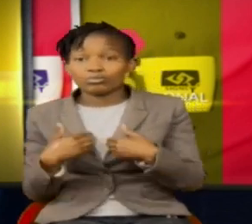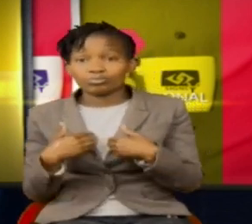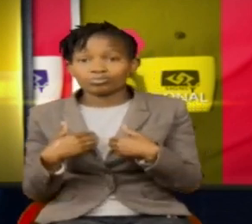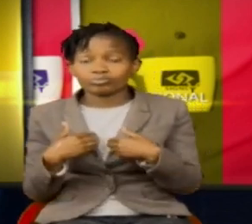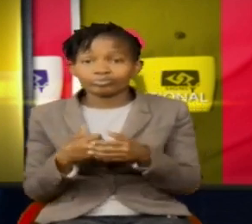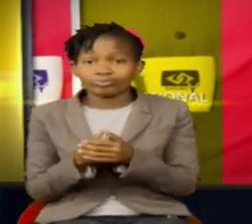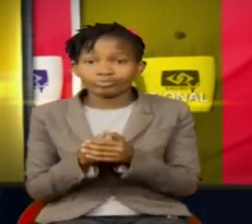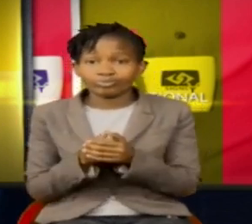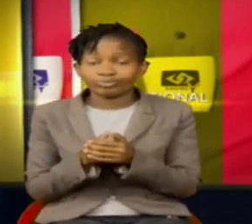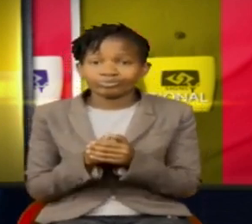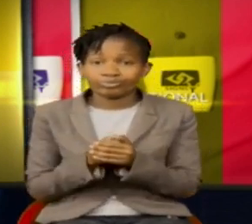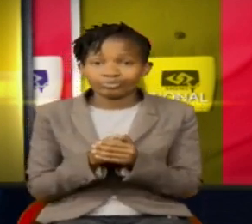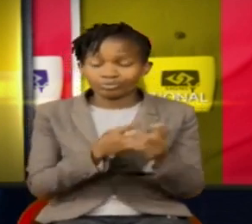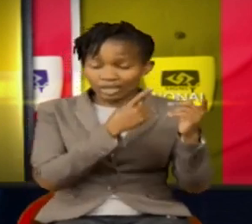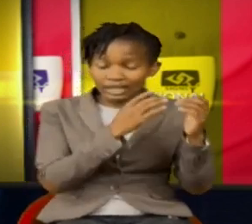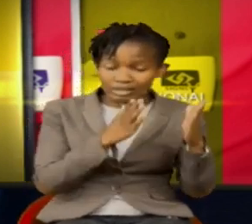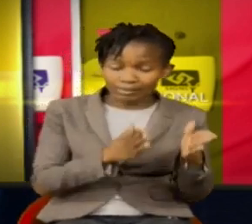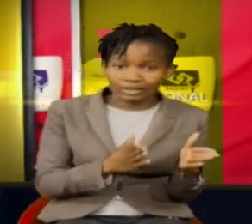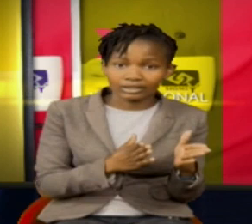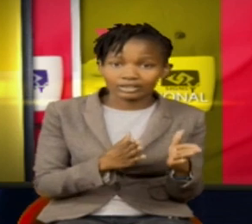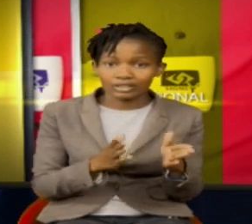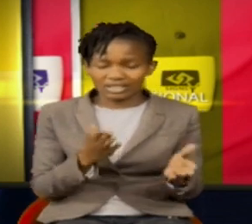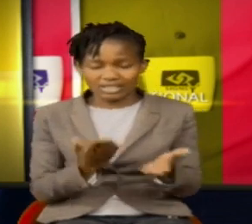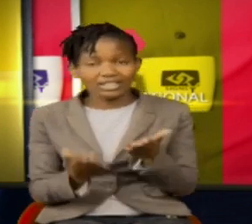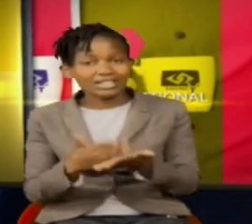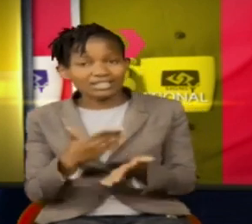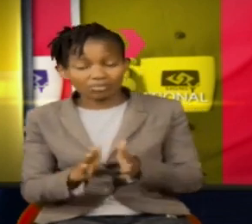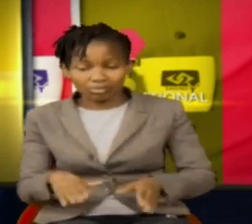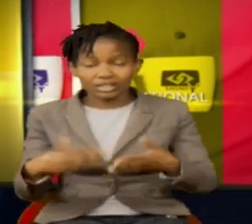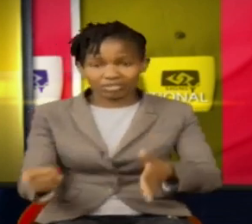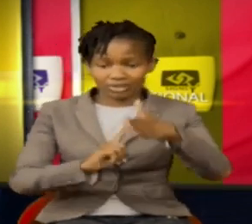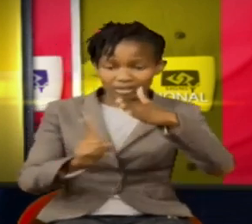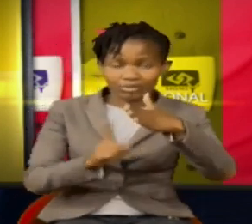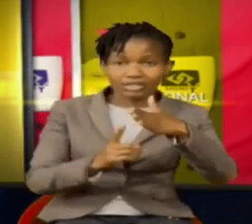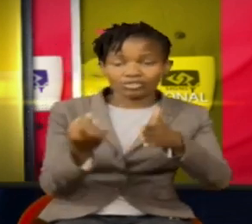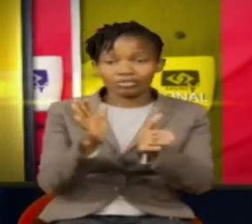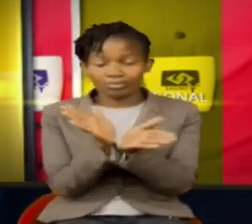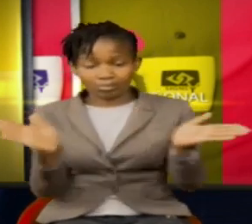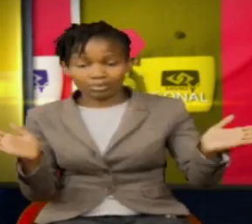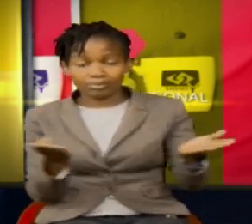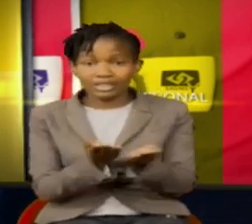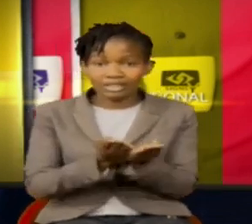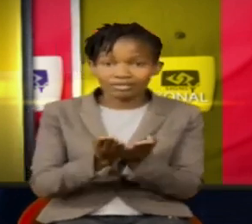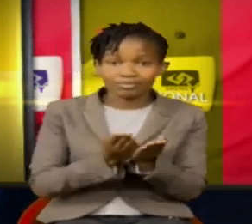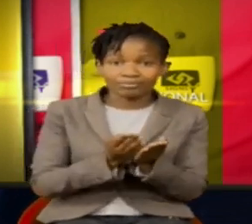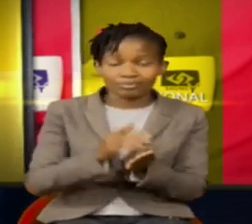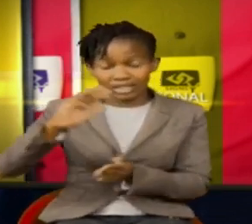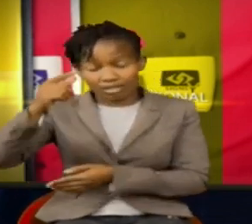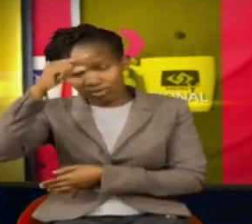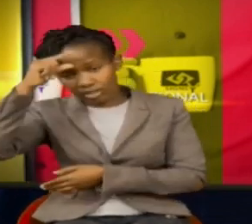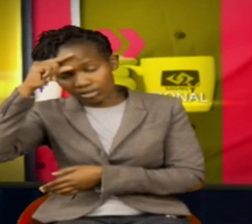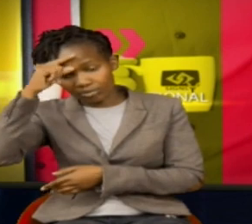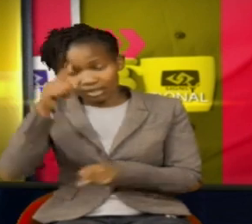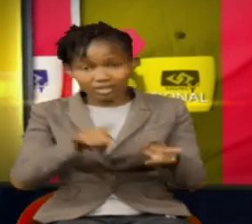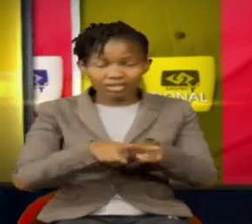have even been given to us or provided by the Ministry of Public Service Youth and Gender. Yeah, the county government is involved. Mm.